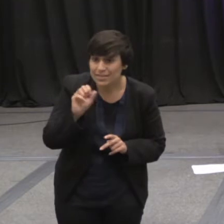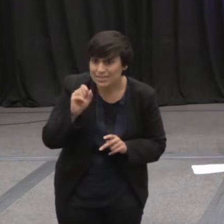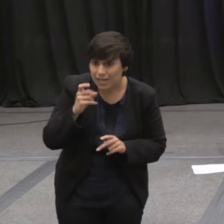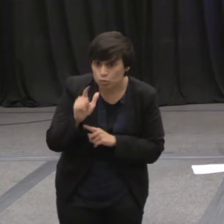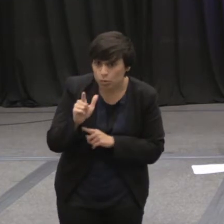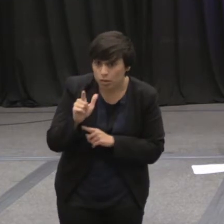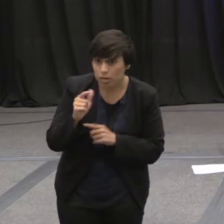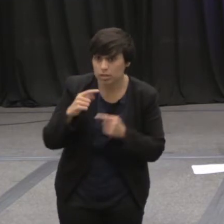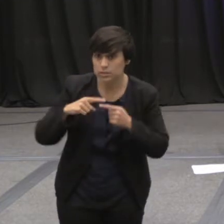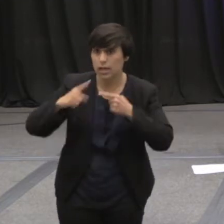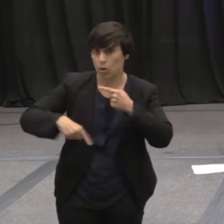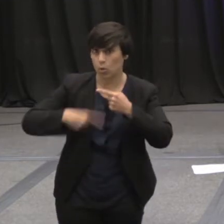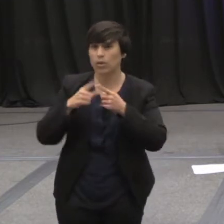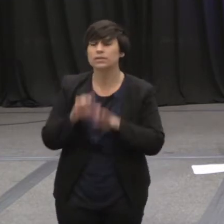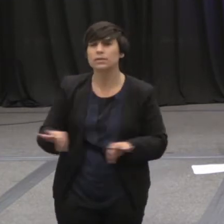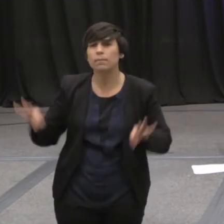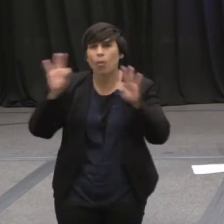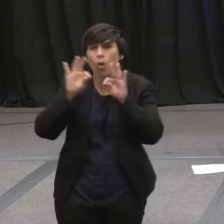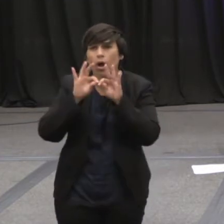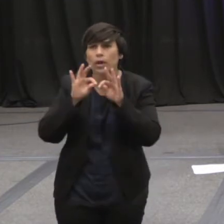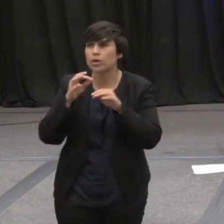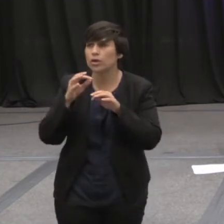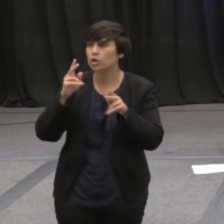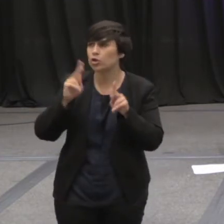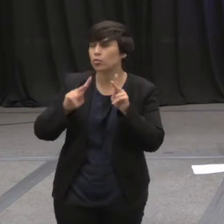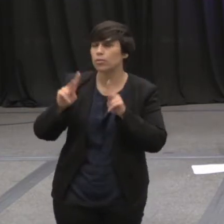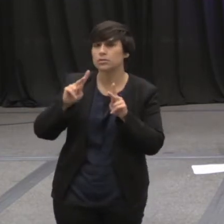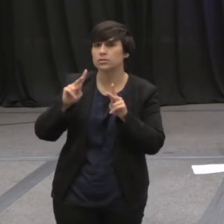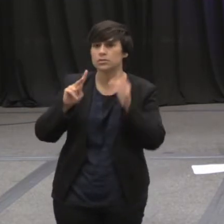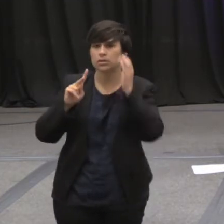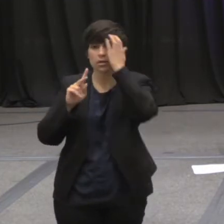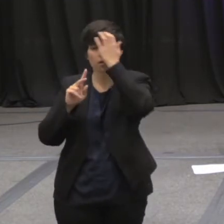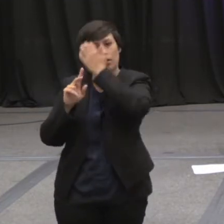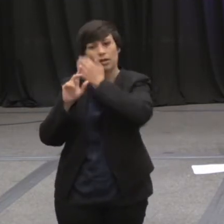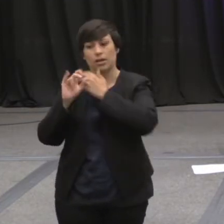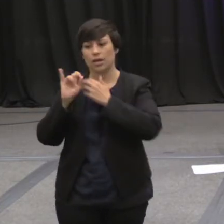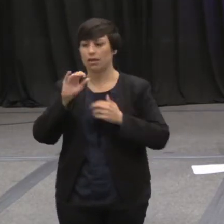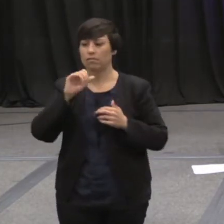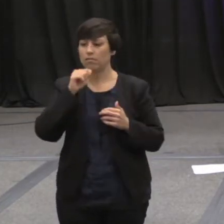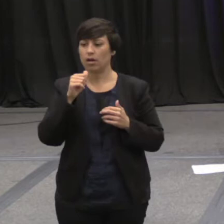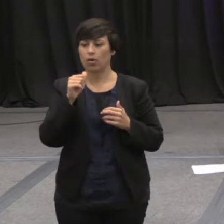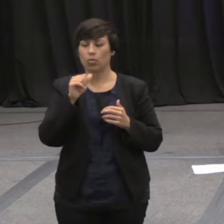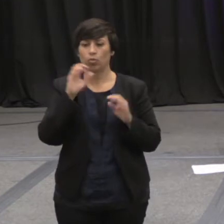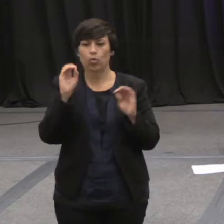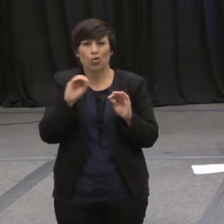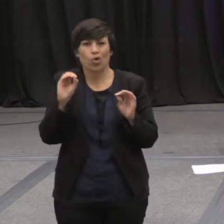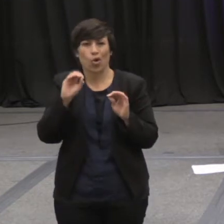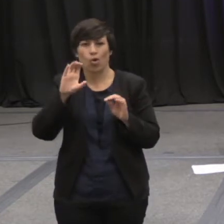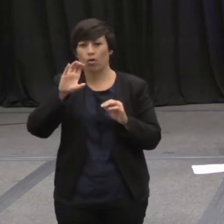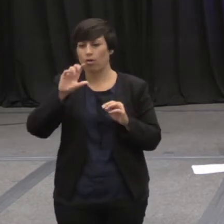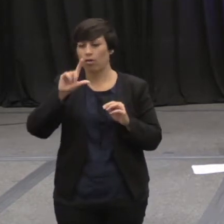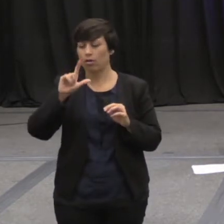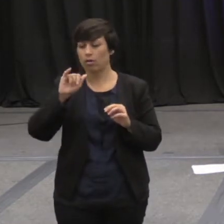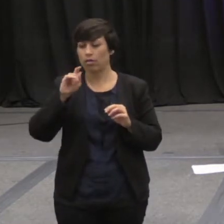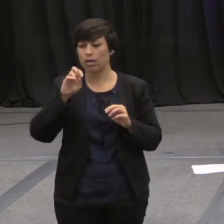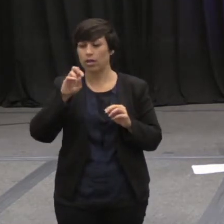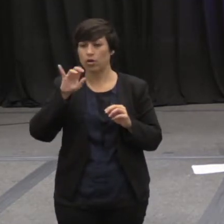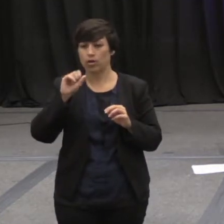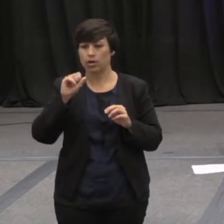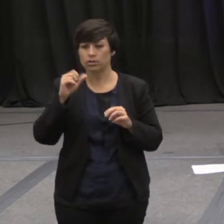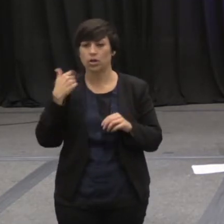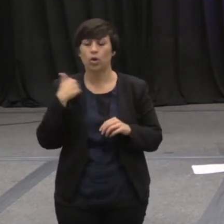and to human culture and to human society, or we wouldn't have a clitoris. We would be like gibbons of all the great apes. Gibbons